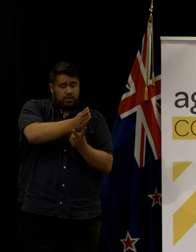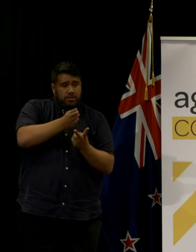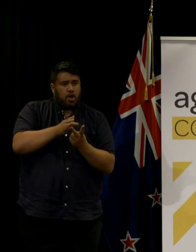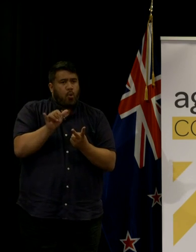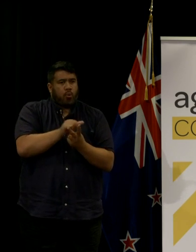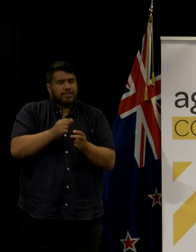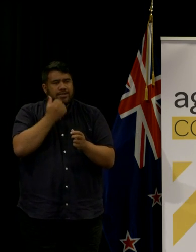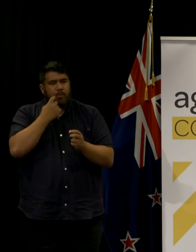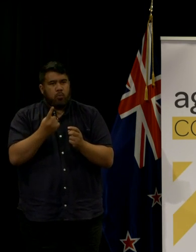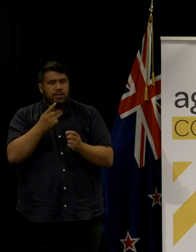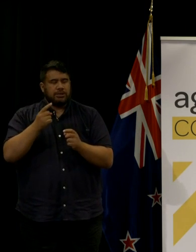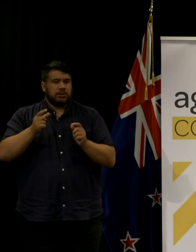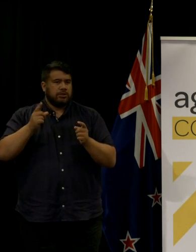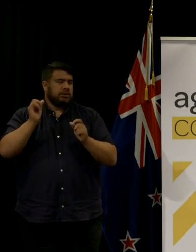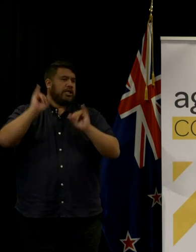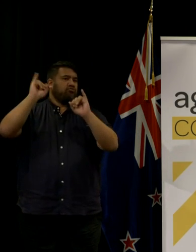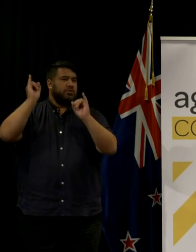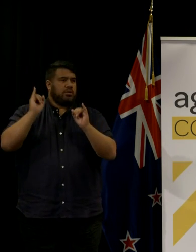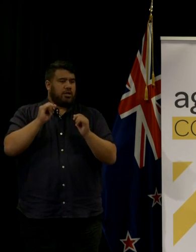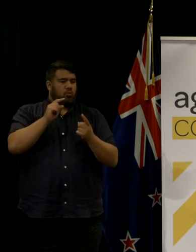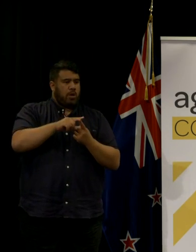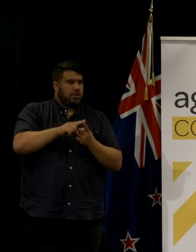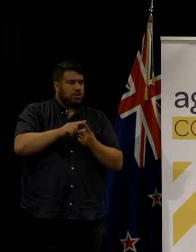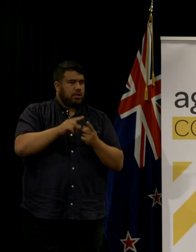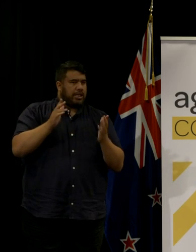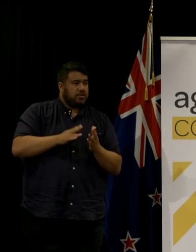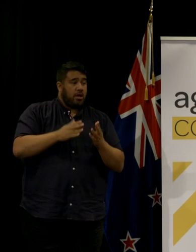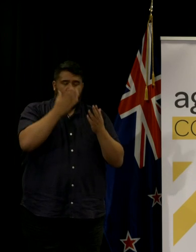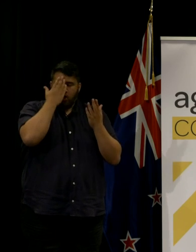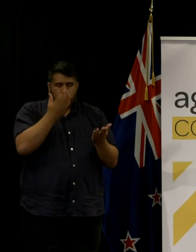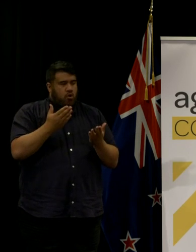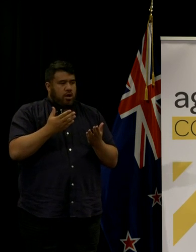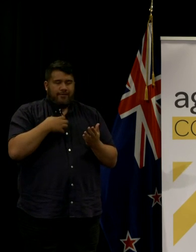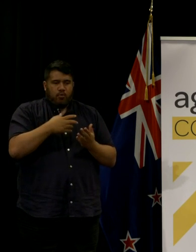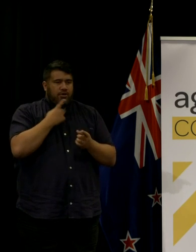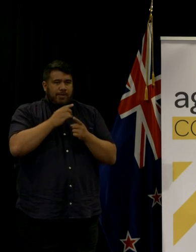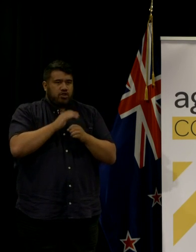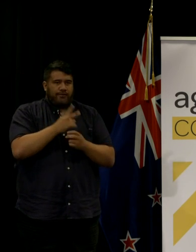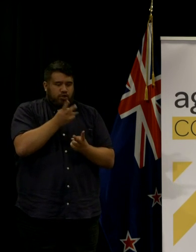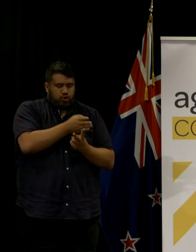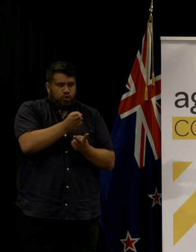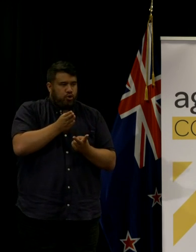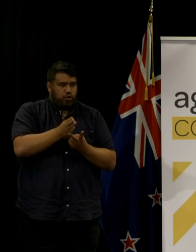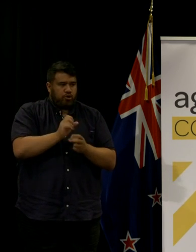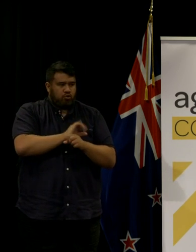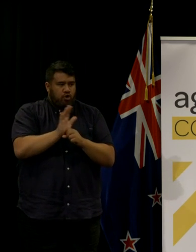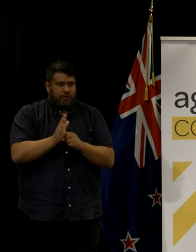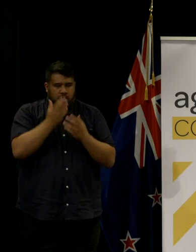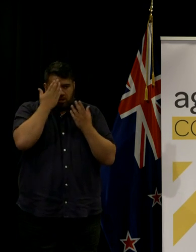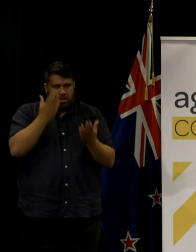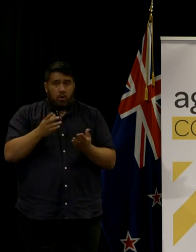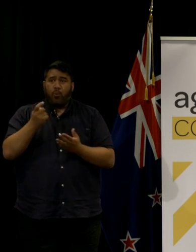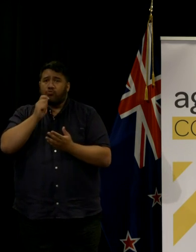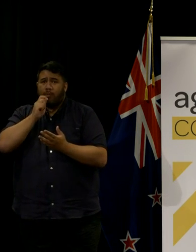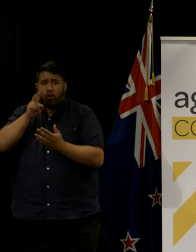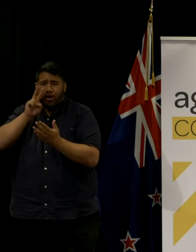what's the one that's predominantly being seen in New Zealand? I'm sorry, I don't have any further information on those 2 strains. I've only seen one report, and it was